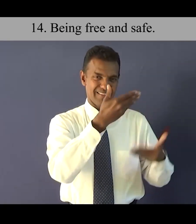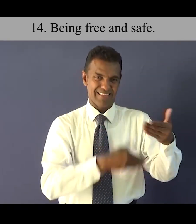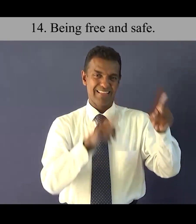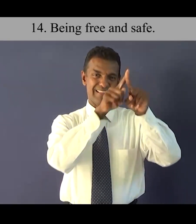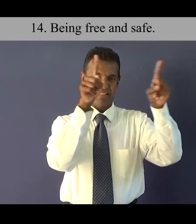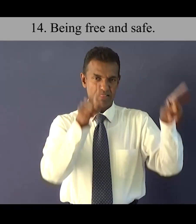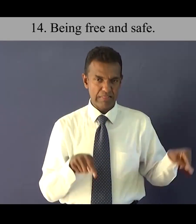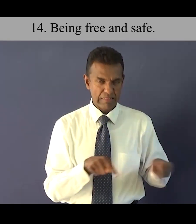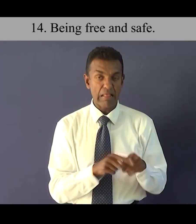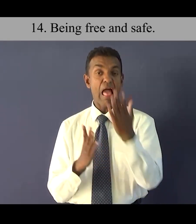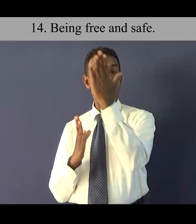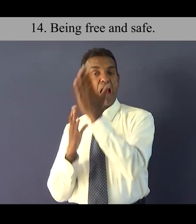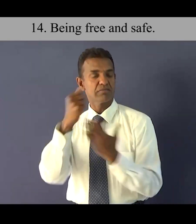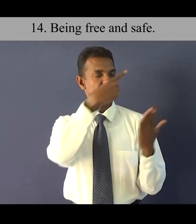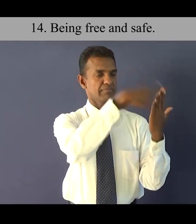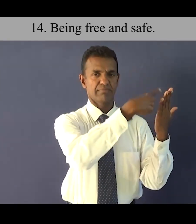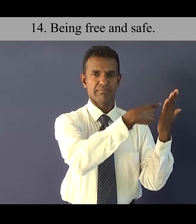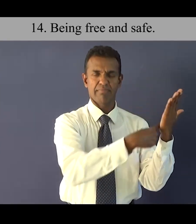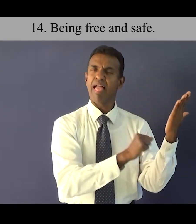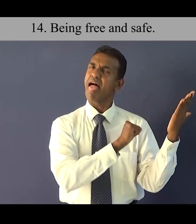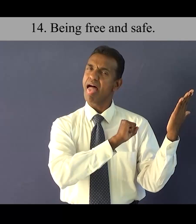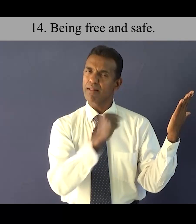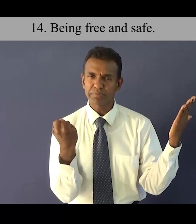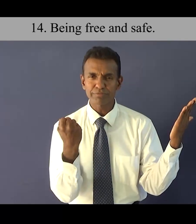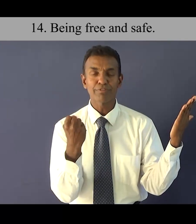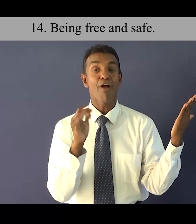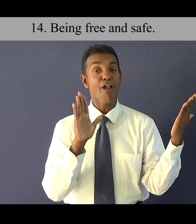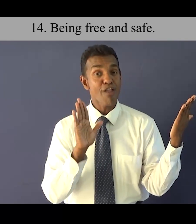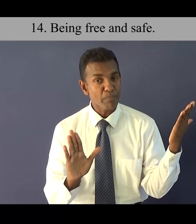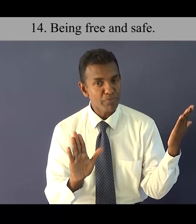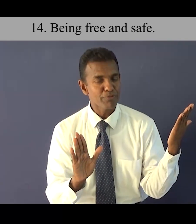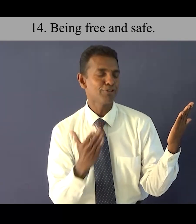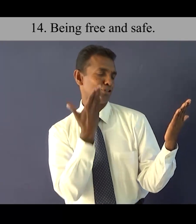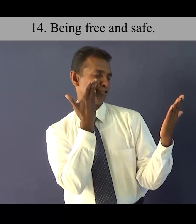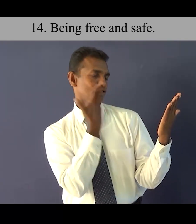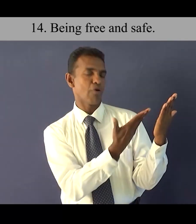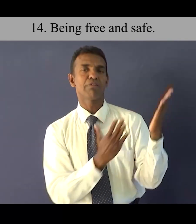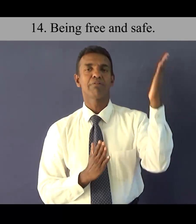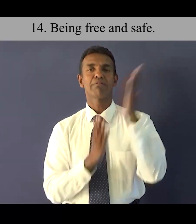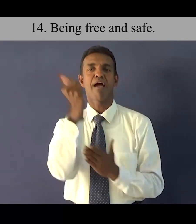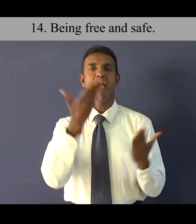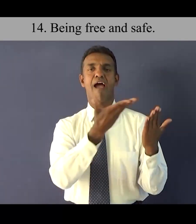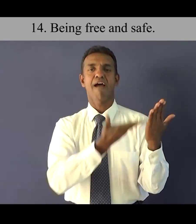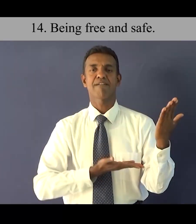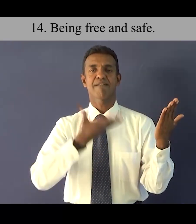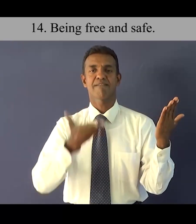under other international laws. This agreement does not